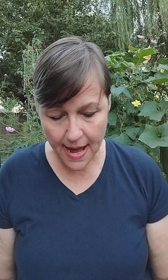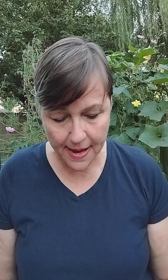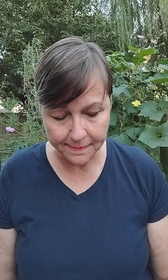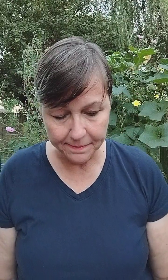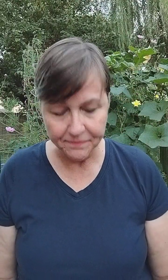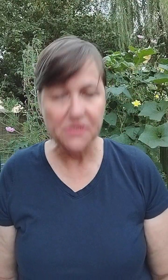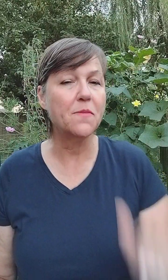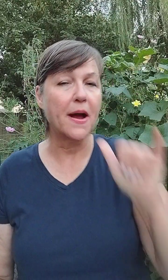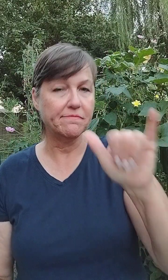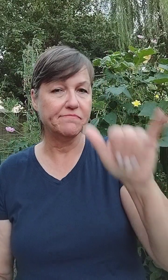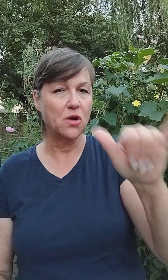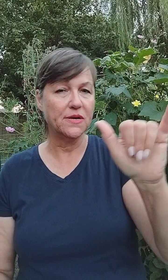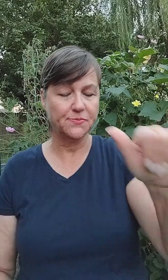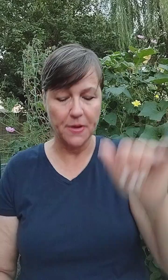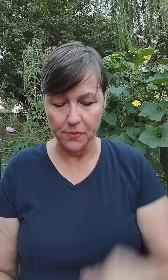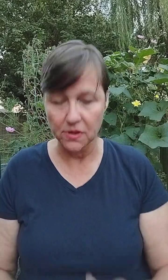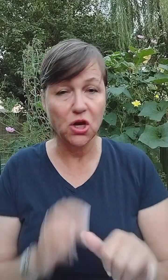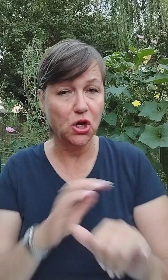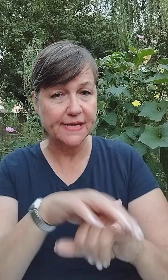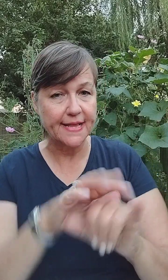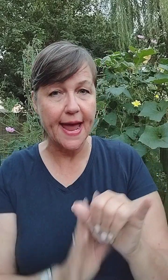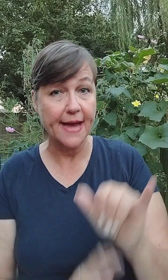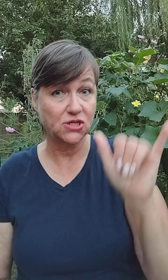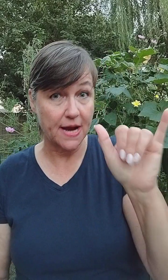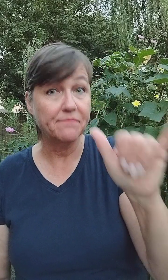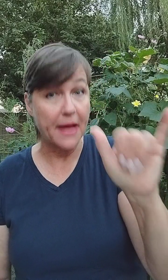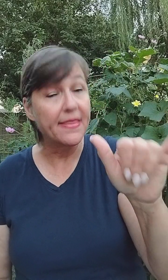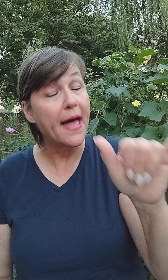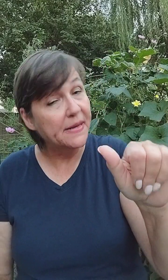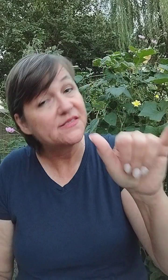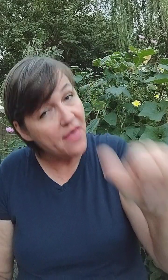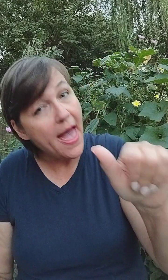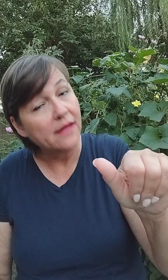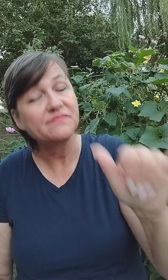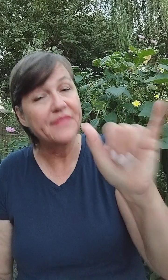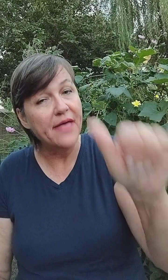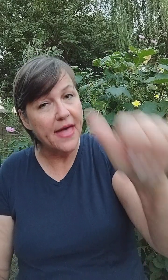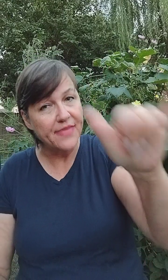So you might notice people using that handshake, and that means that.